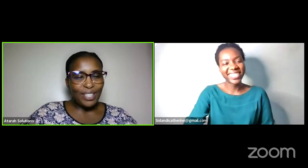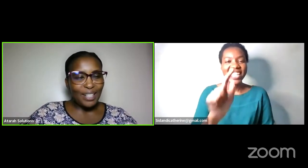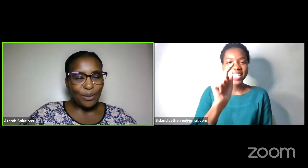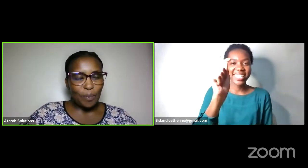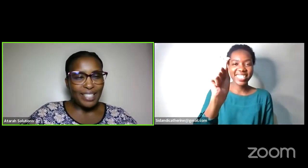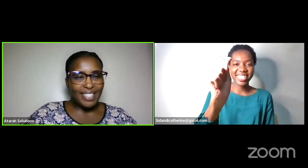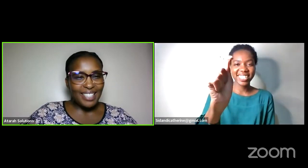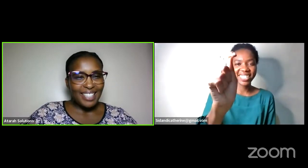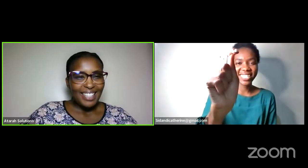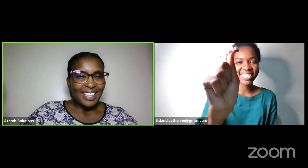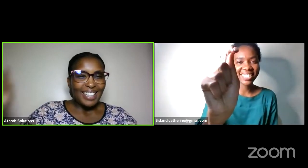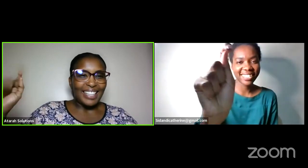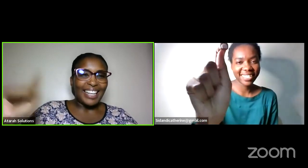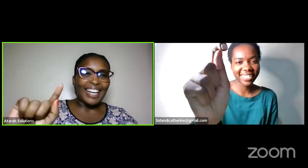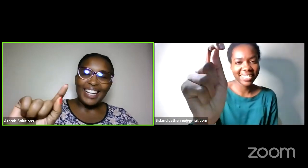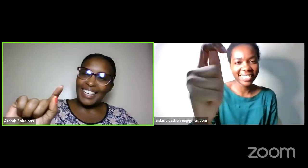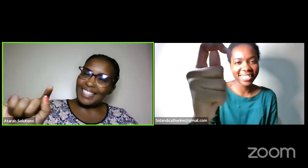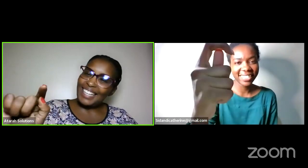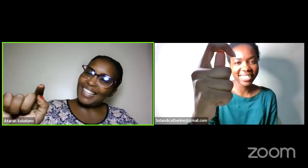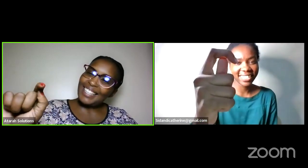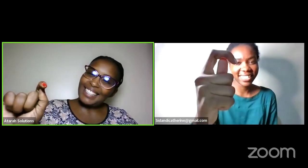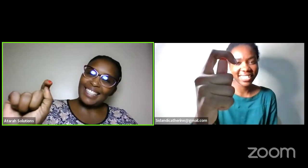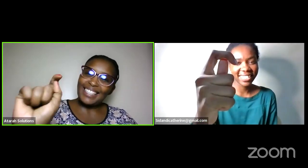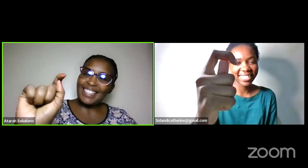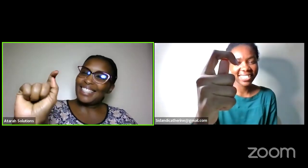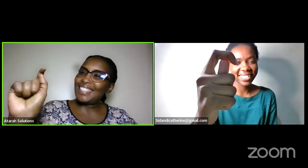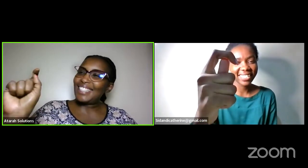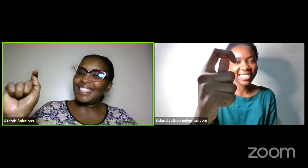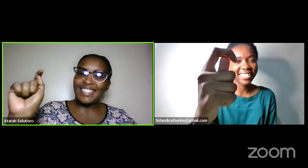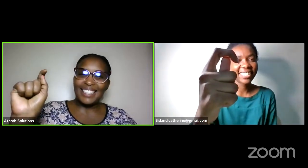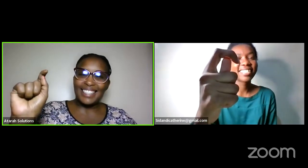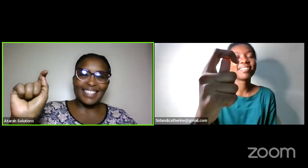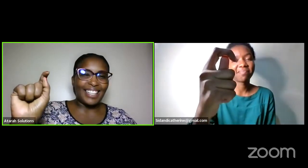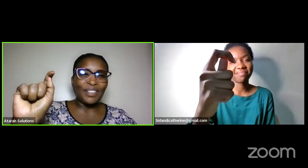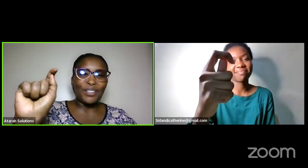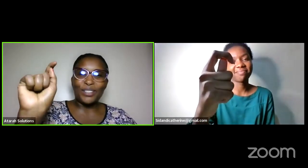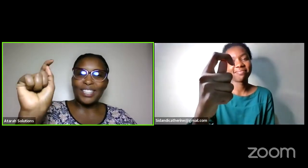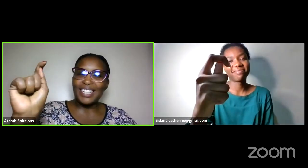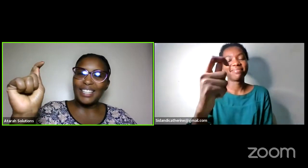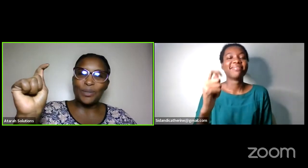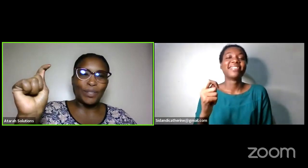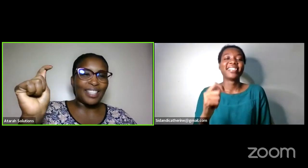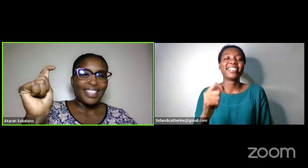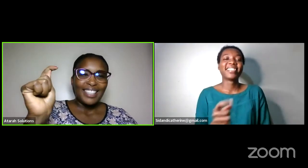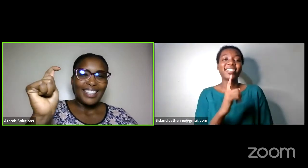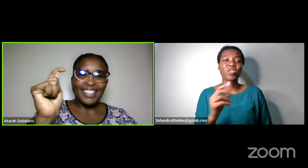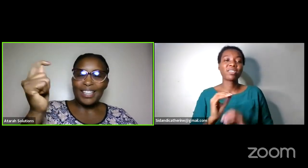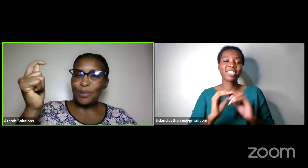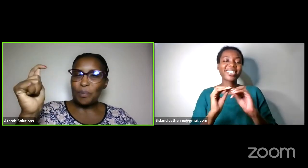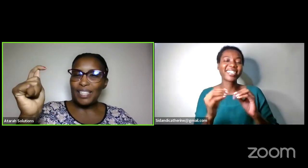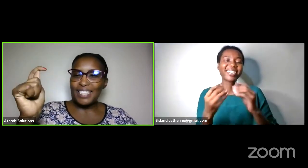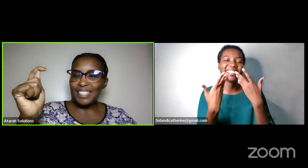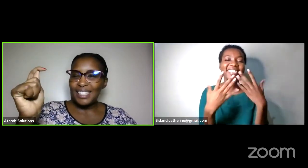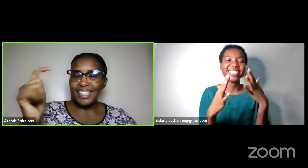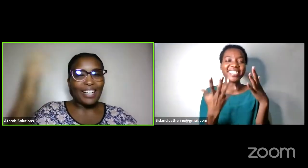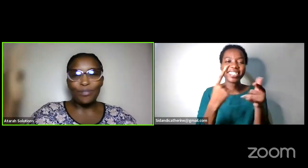have forgotten how to spell T. Yes, like this. Yes. I was taught that last week, how